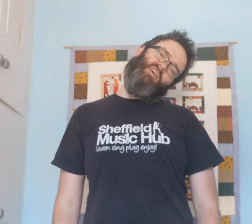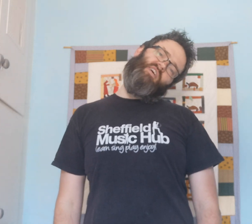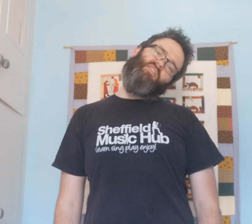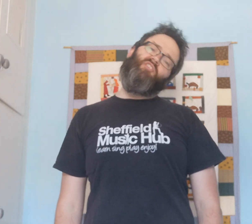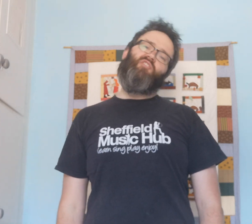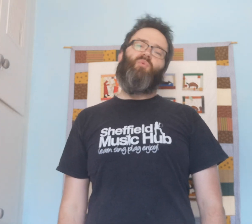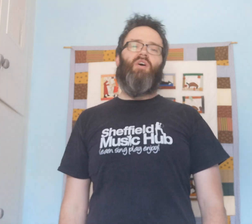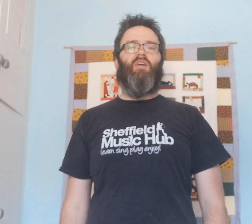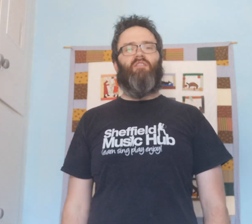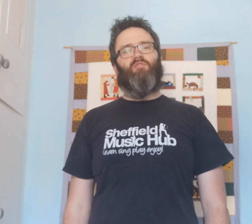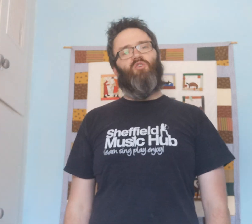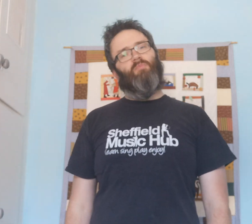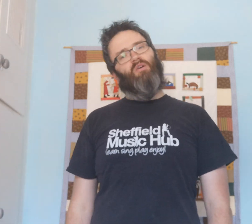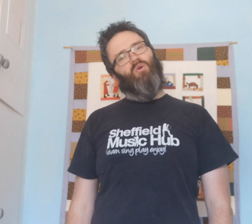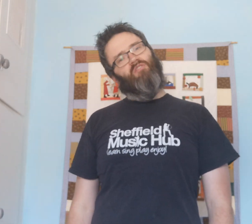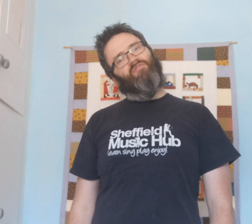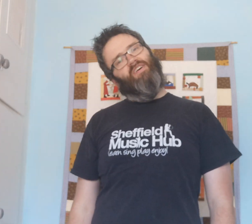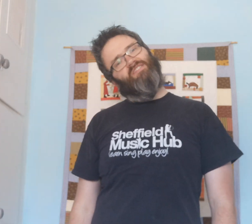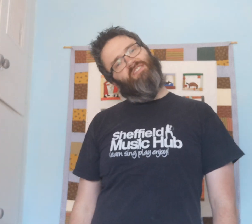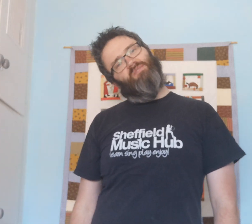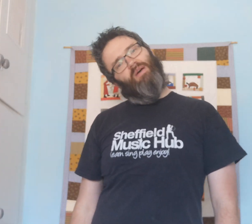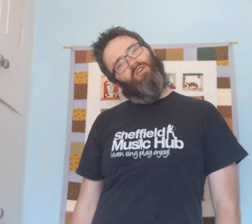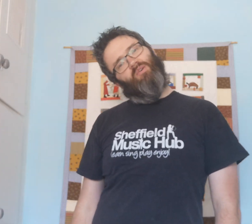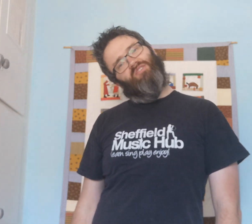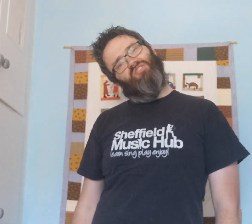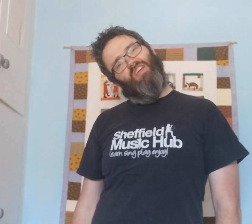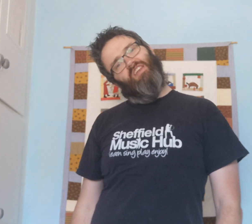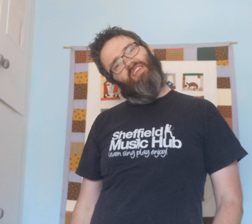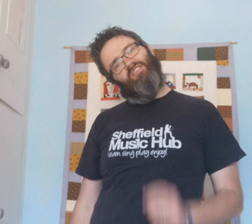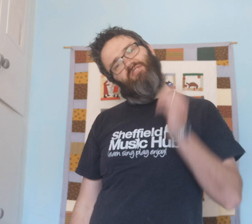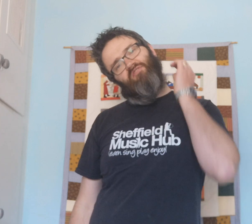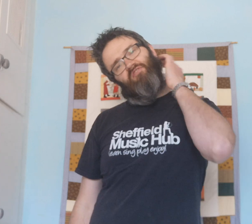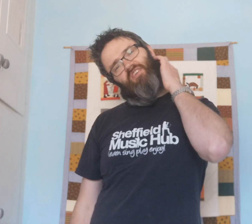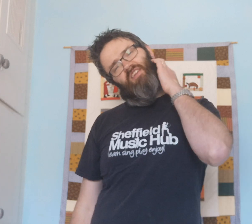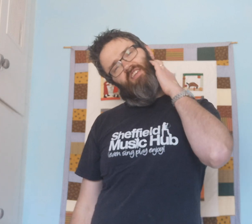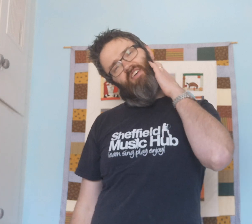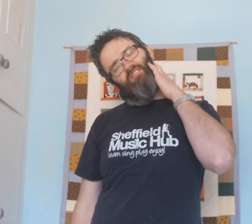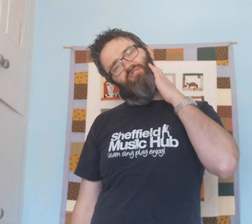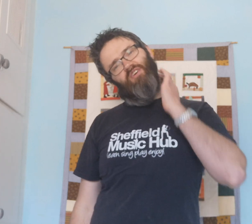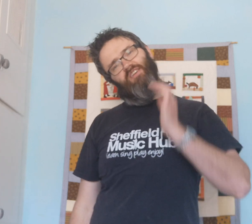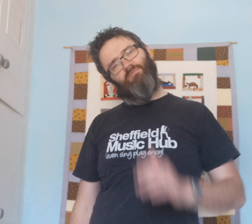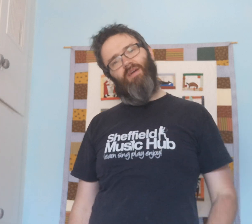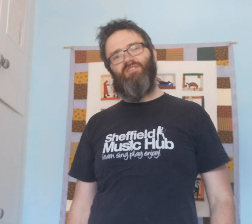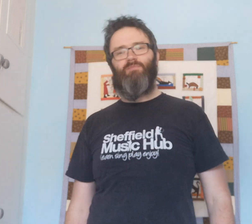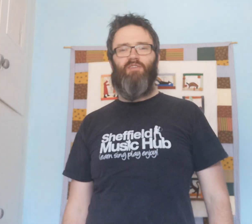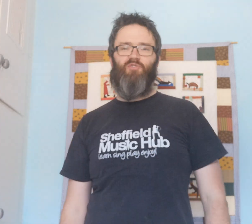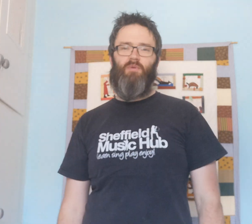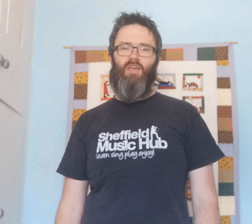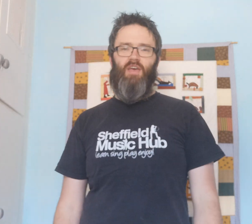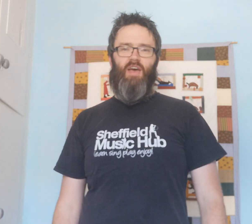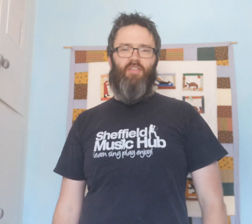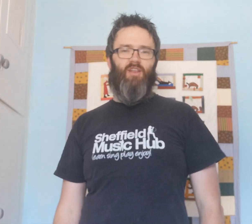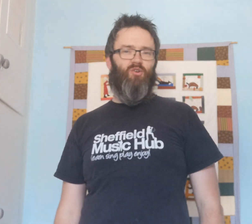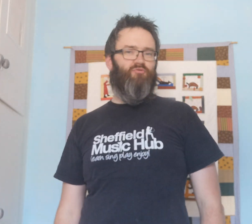And the other way. It's not about going fast. It's about going gently and just feeling that stretch. Back to the middle for me. And then look round